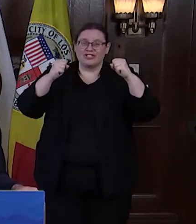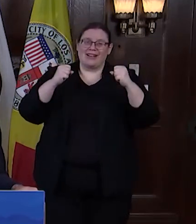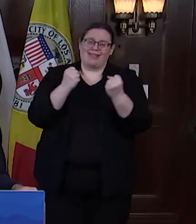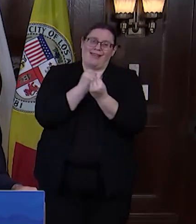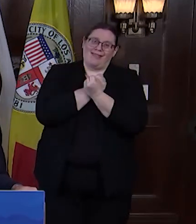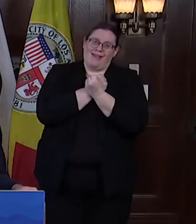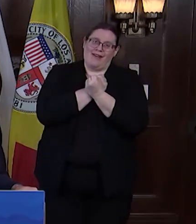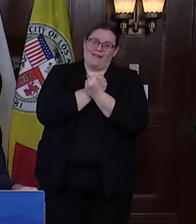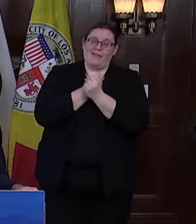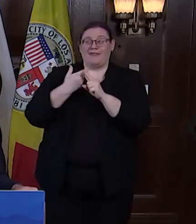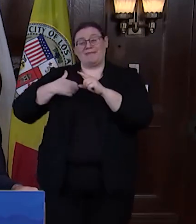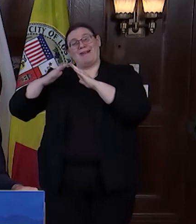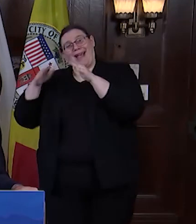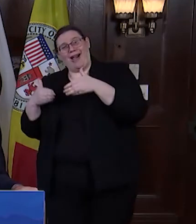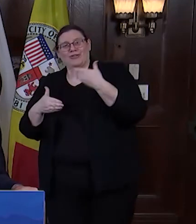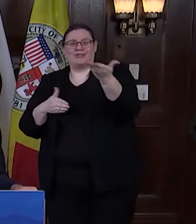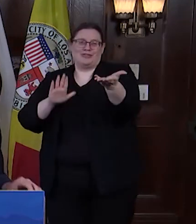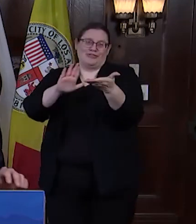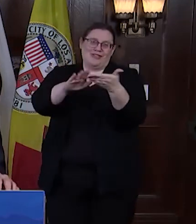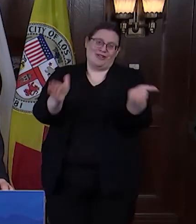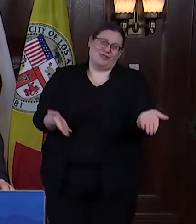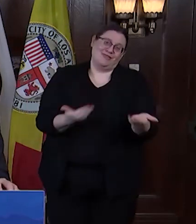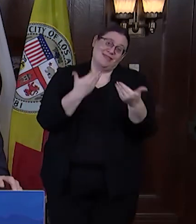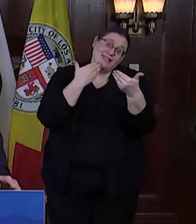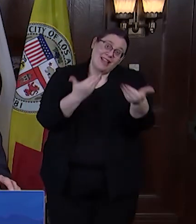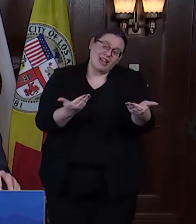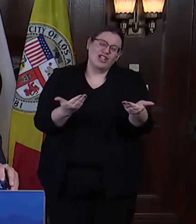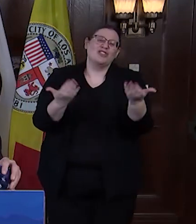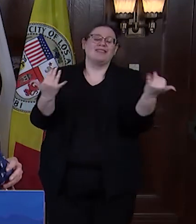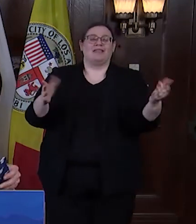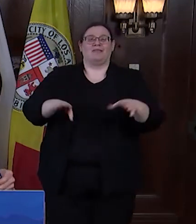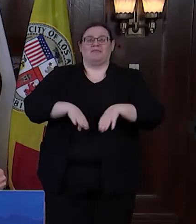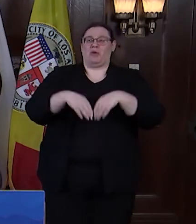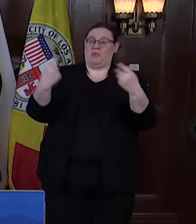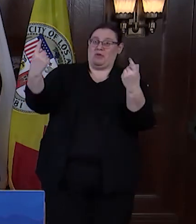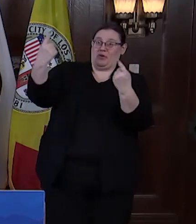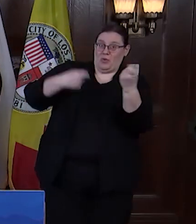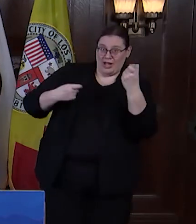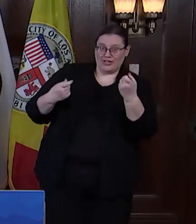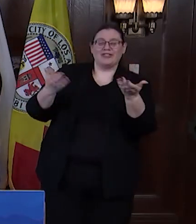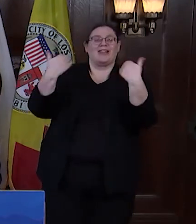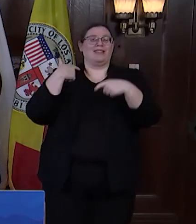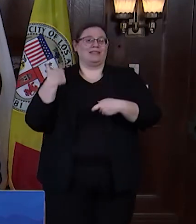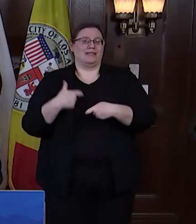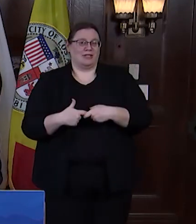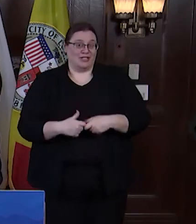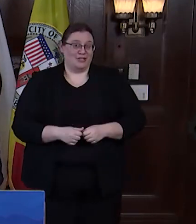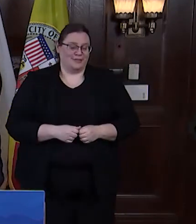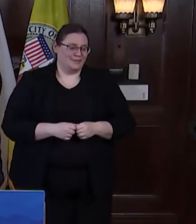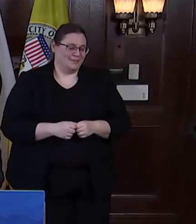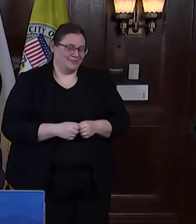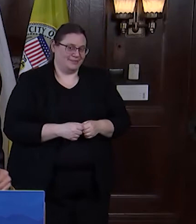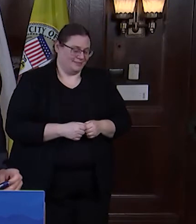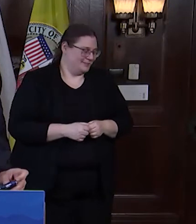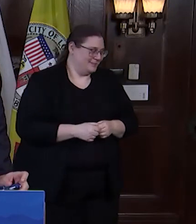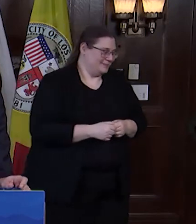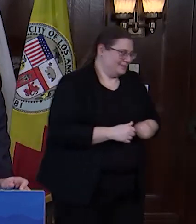love from my household to yours. Thank you. And with that, I'll take questions and then I'll speak in Spanish as I always do.